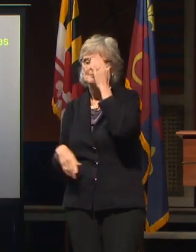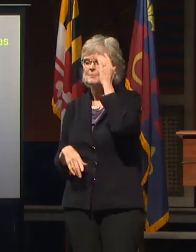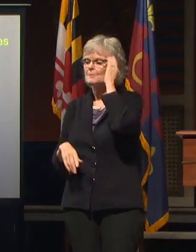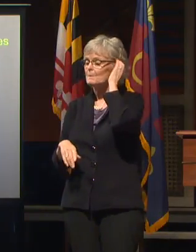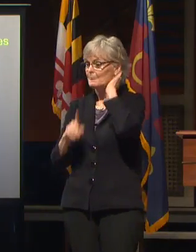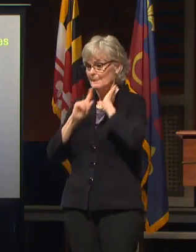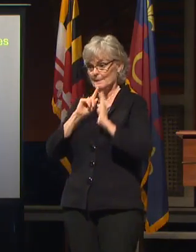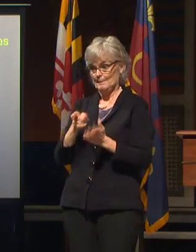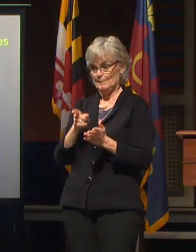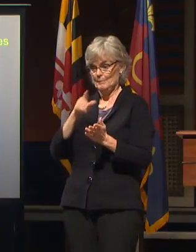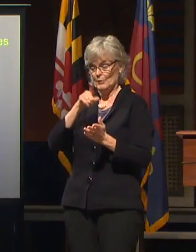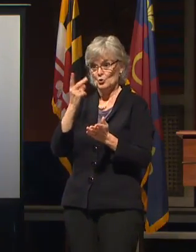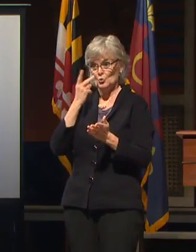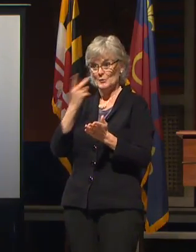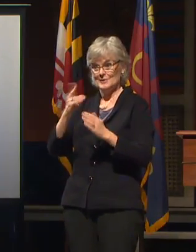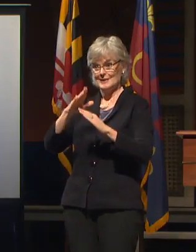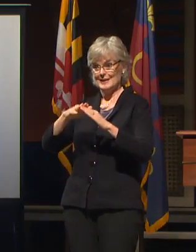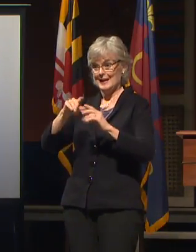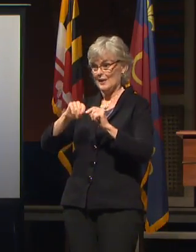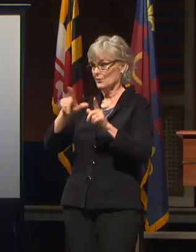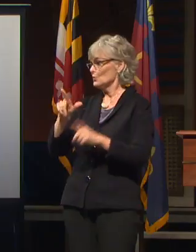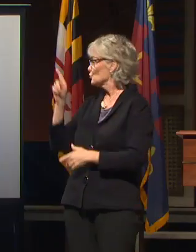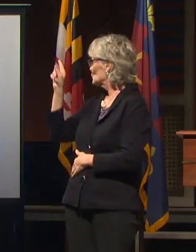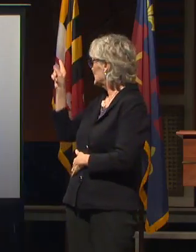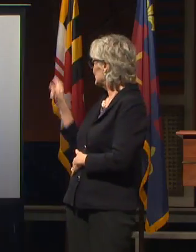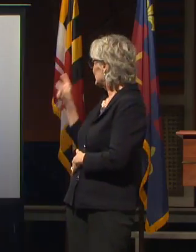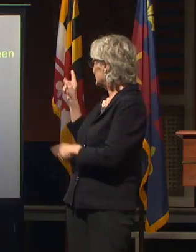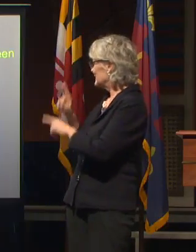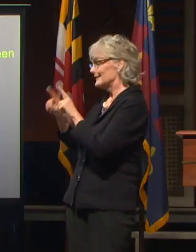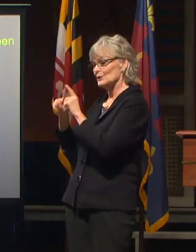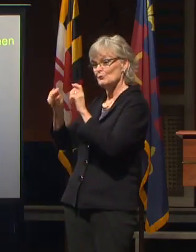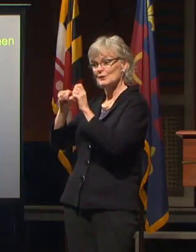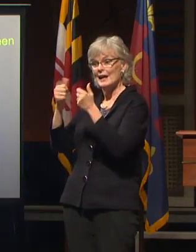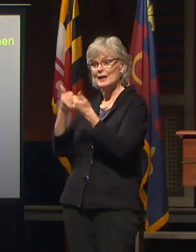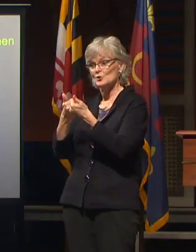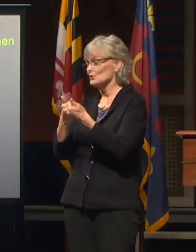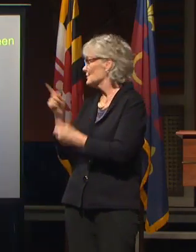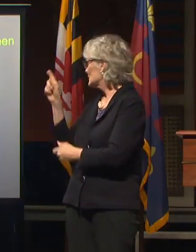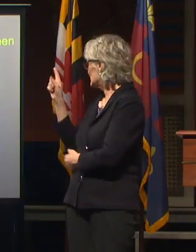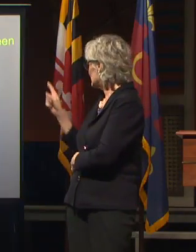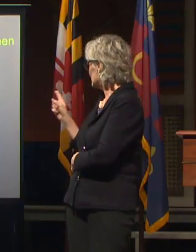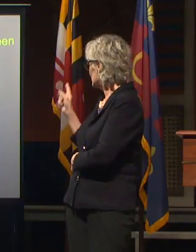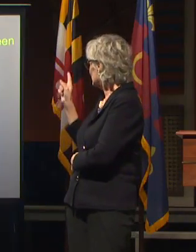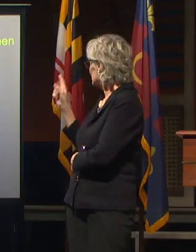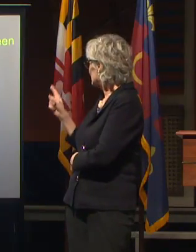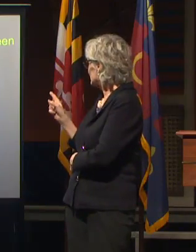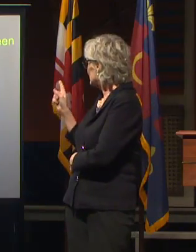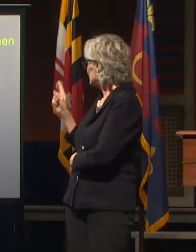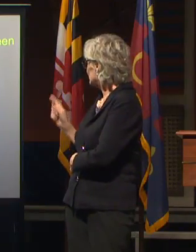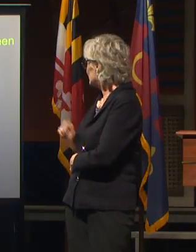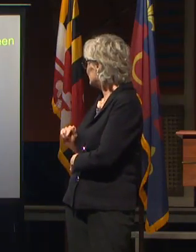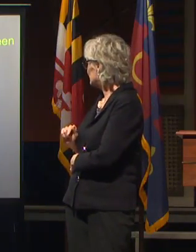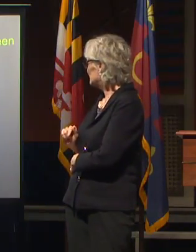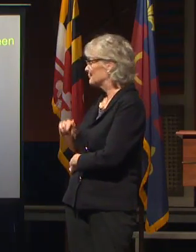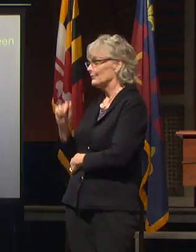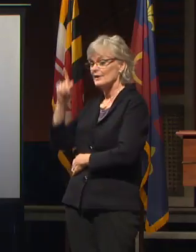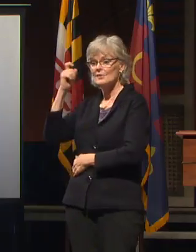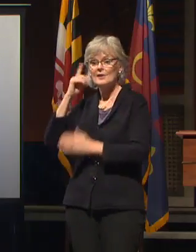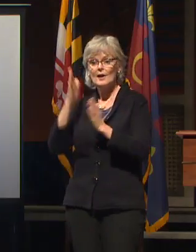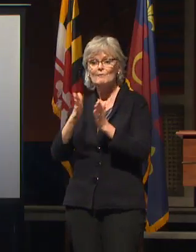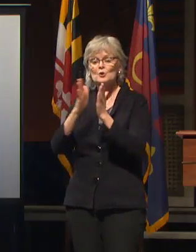a matter of fact, you will see on the screen all of the different agencies that are involved. The governor had asked the Department of